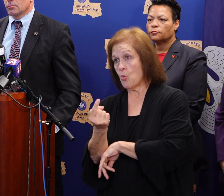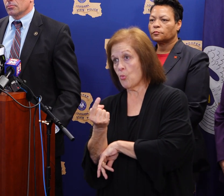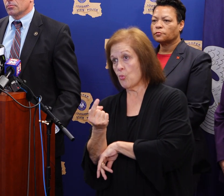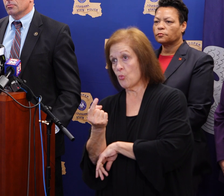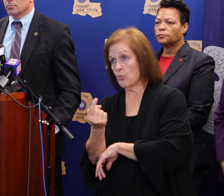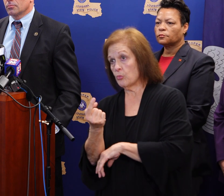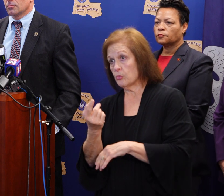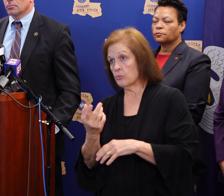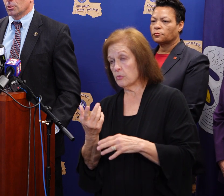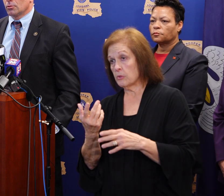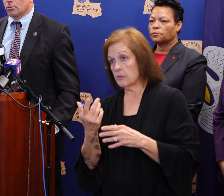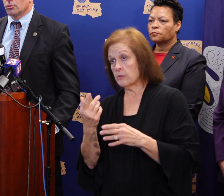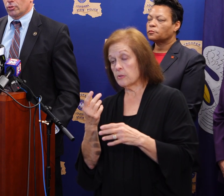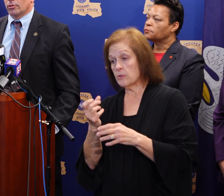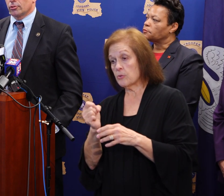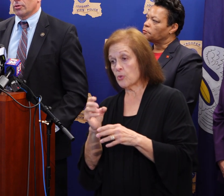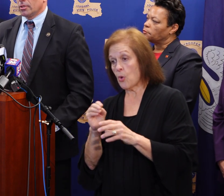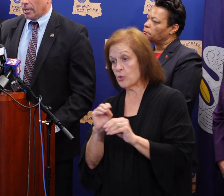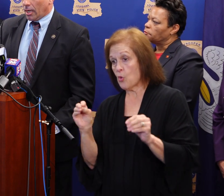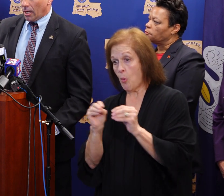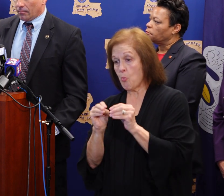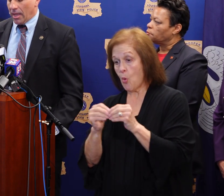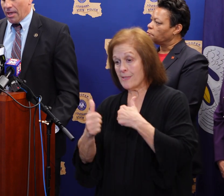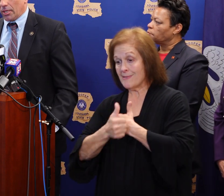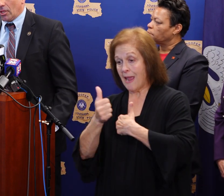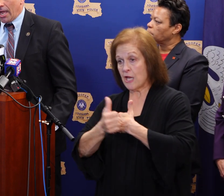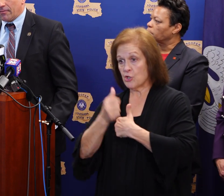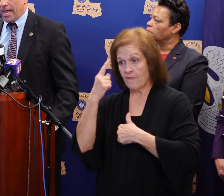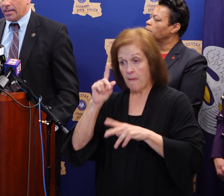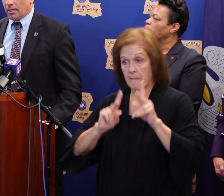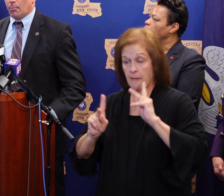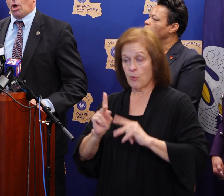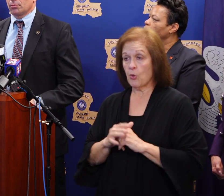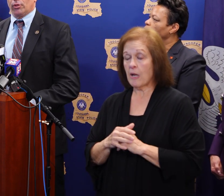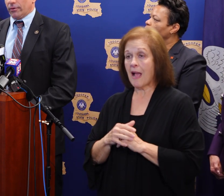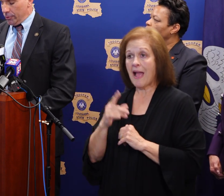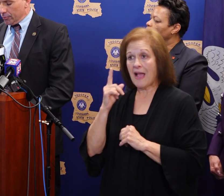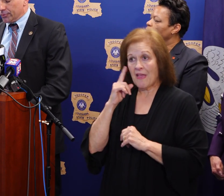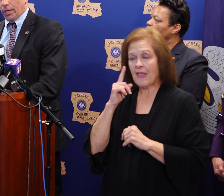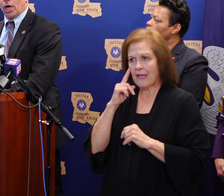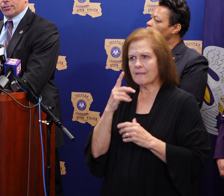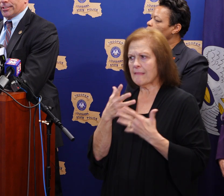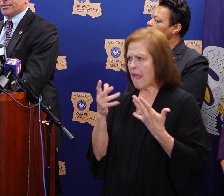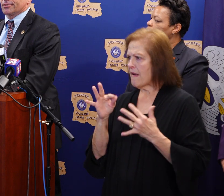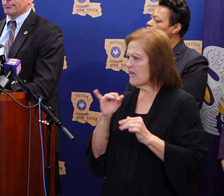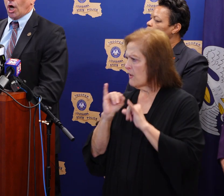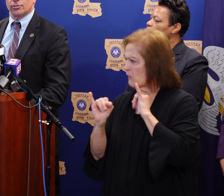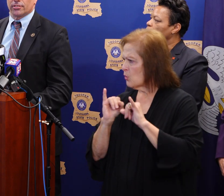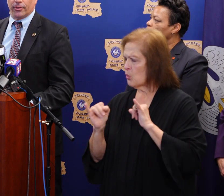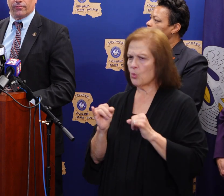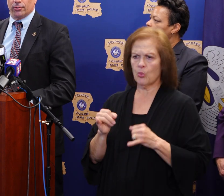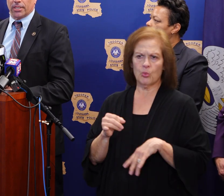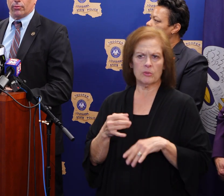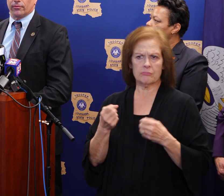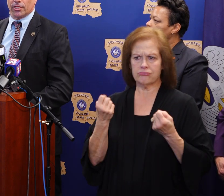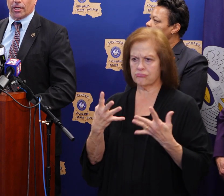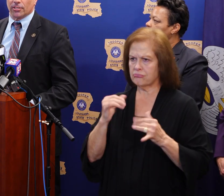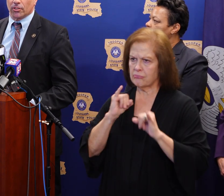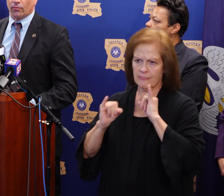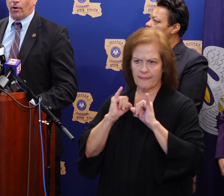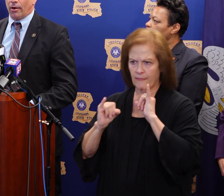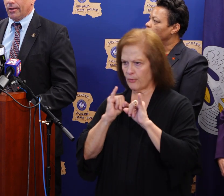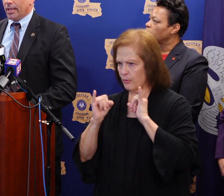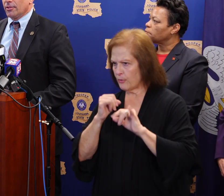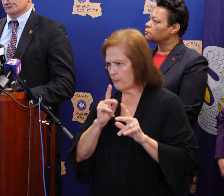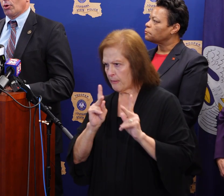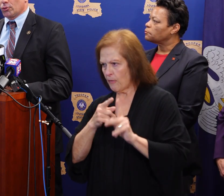your understanding, no further danger to the public? Sure. I think a lot of that, multiple interviews, the hundreds of interviews that we've conducted